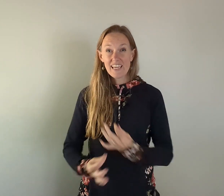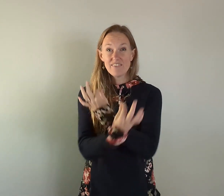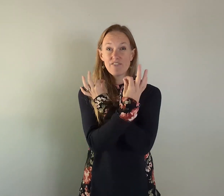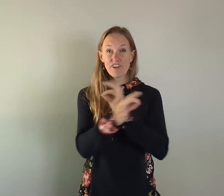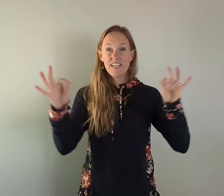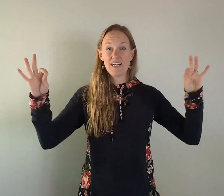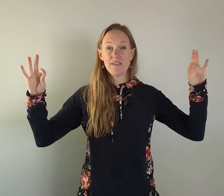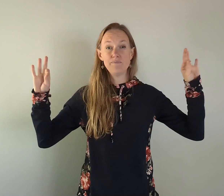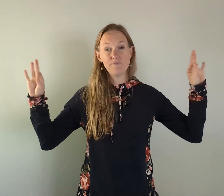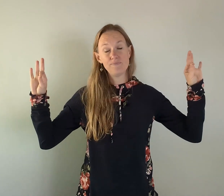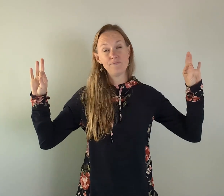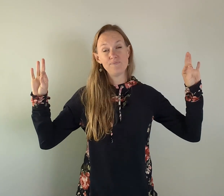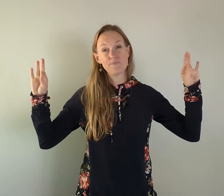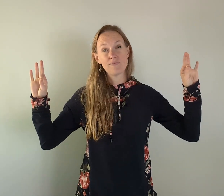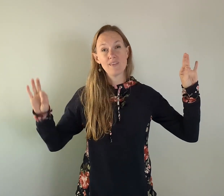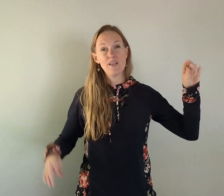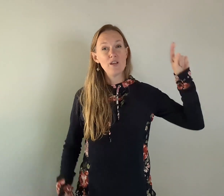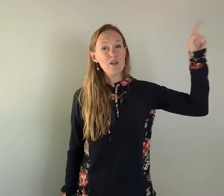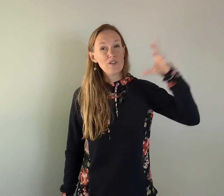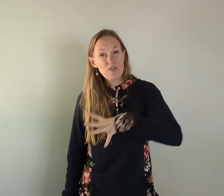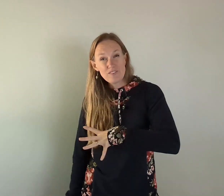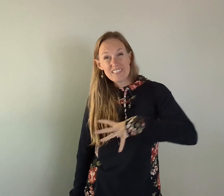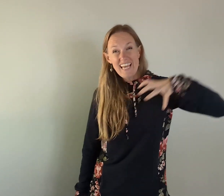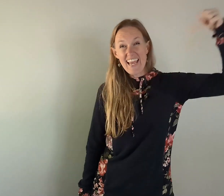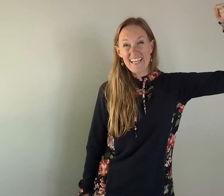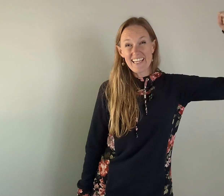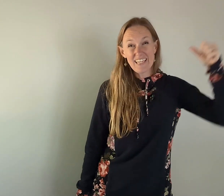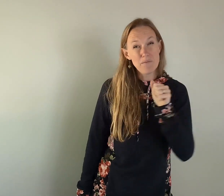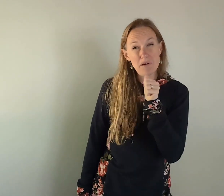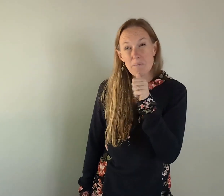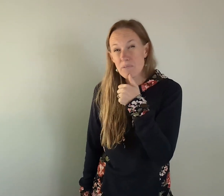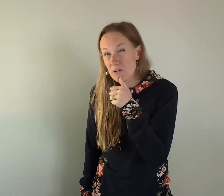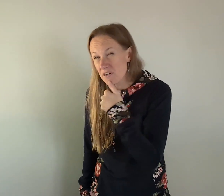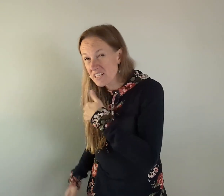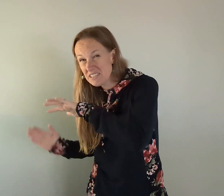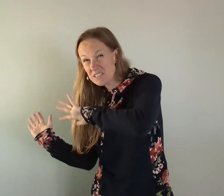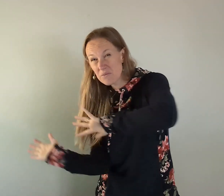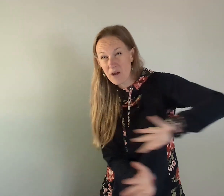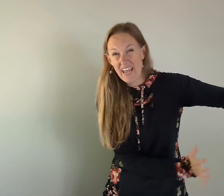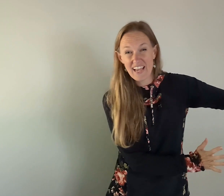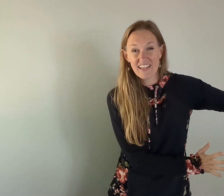in freedom. You've taken my burdens away.